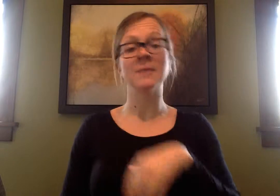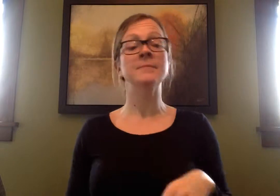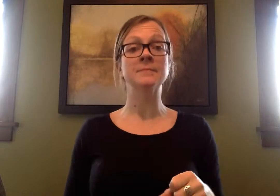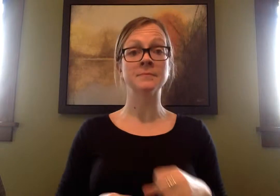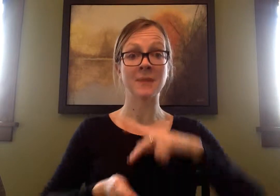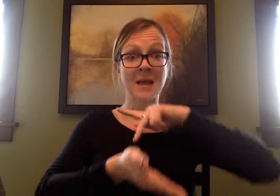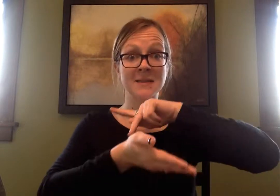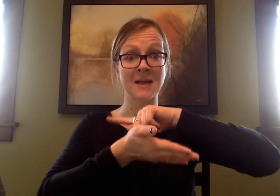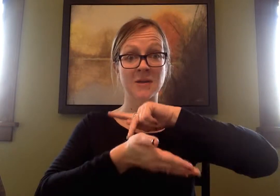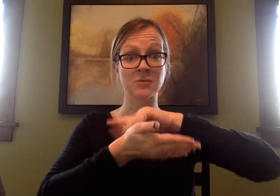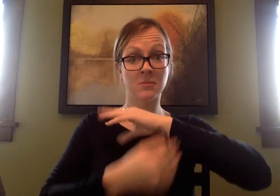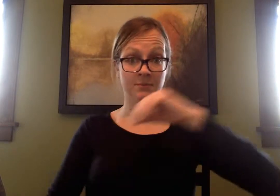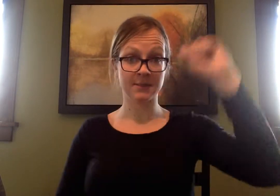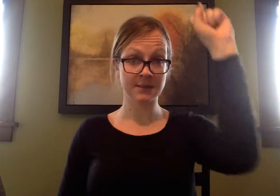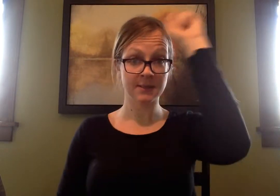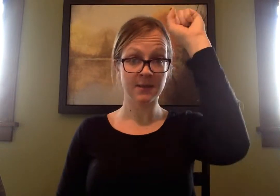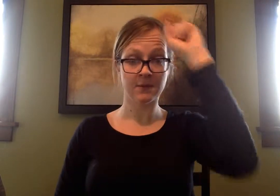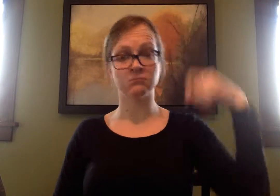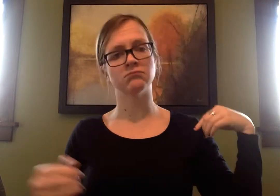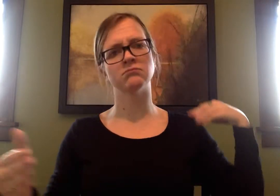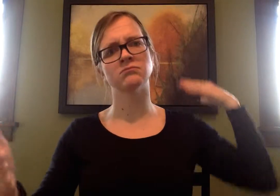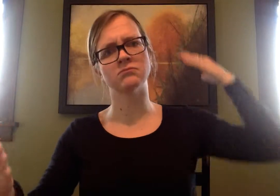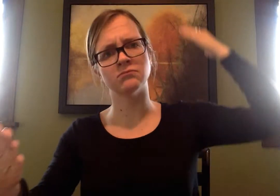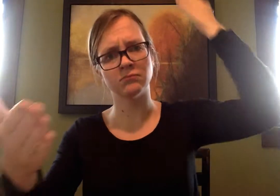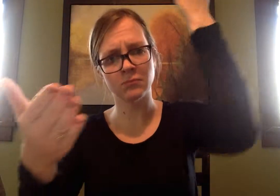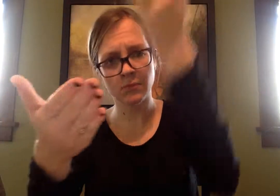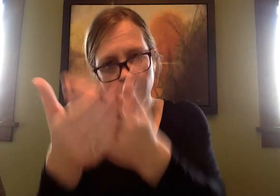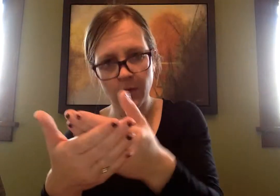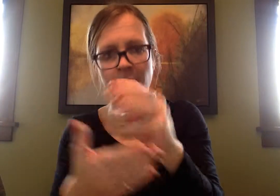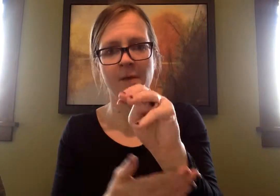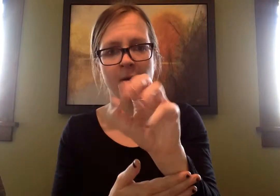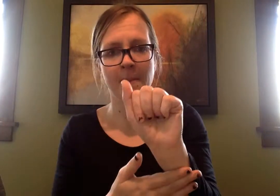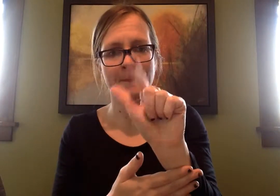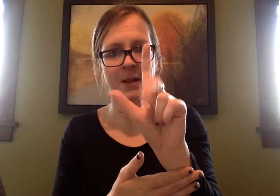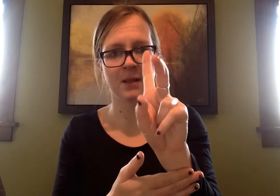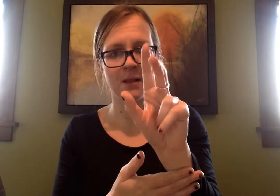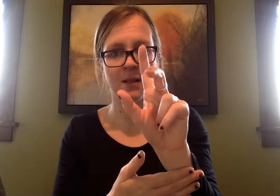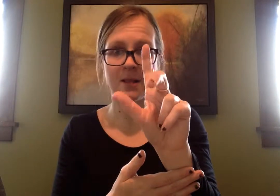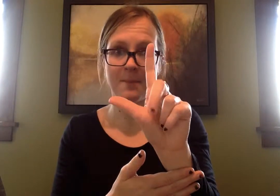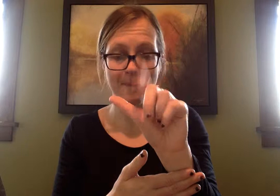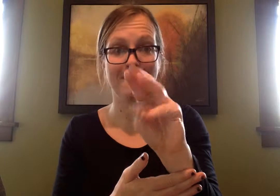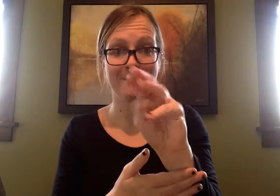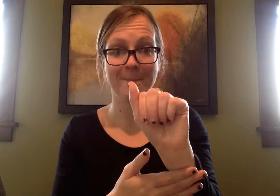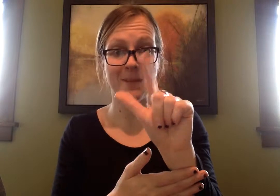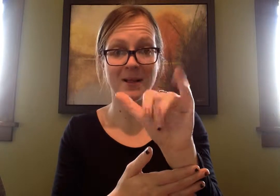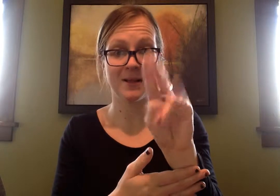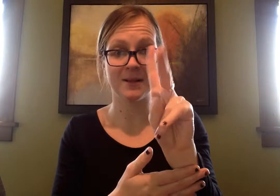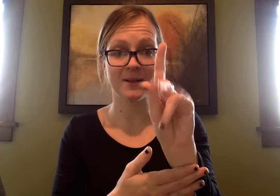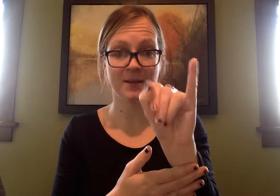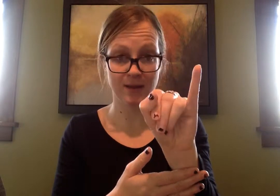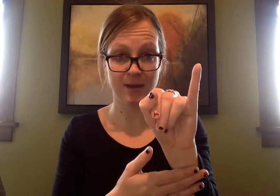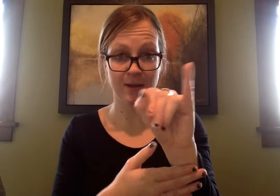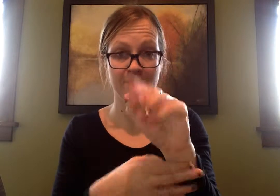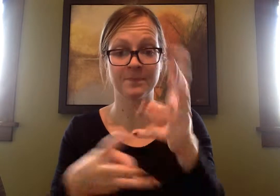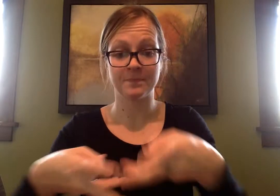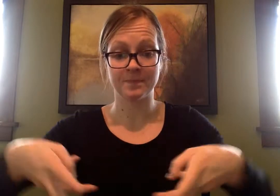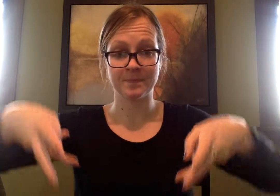When Dr. Paula and Stephen arrived in Malindi, they helped to remove the nets and led Owen out of the